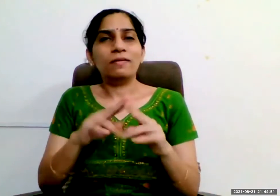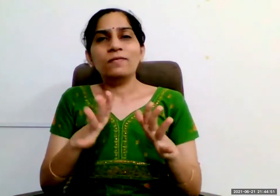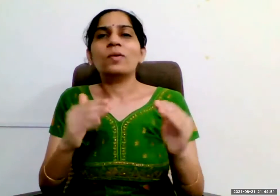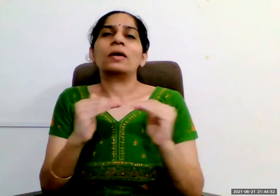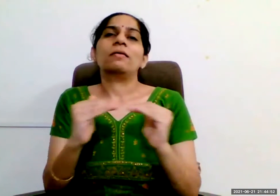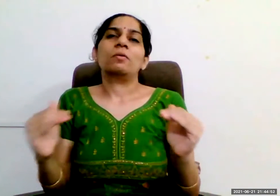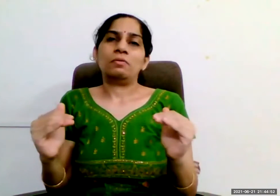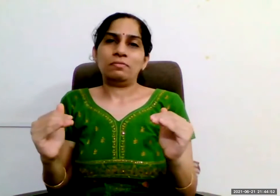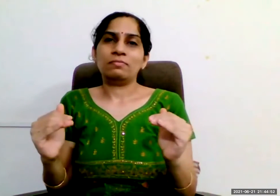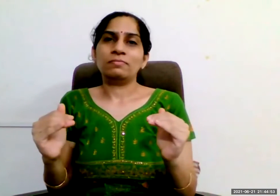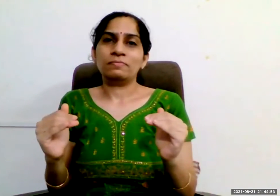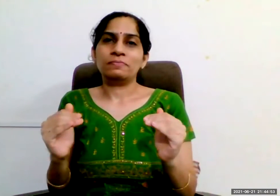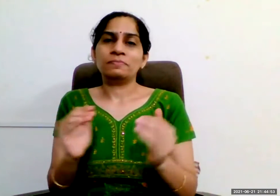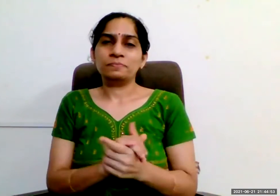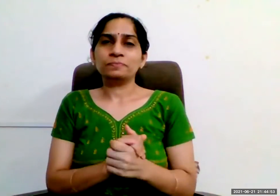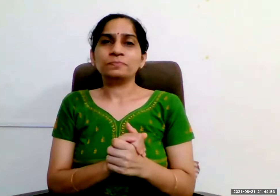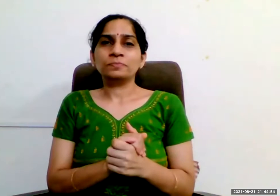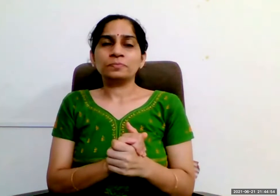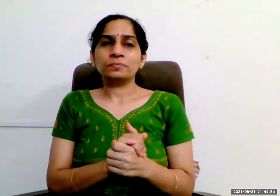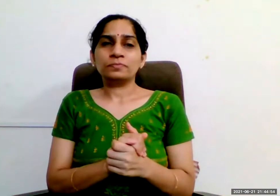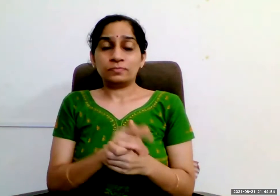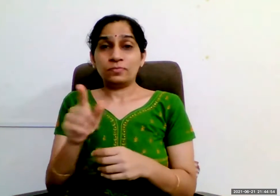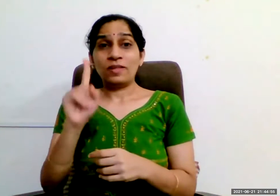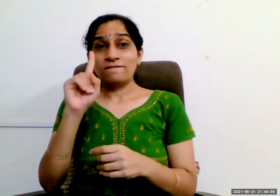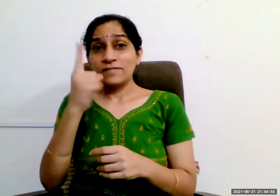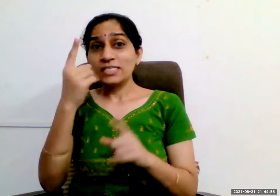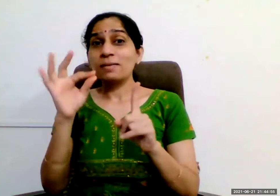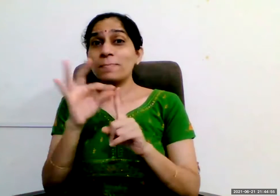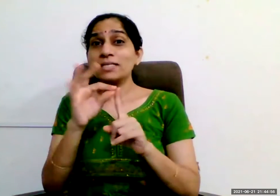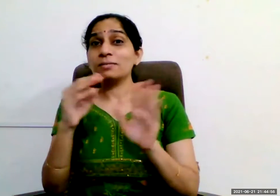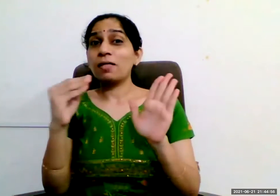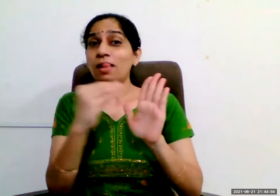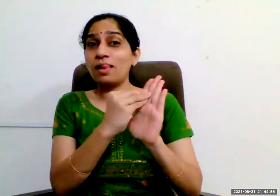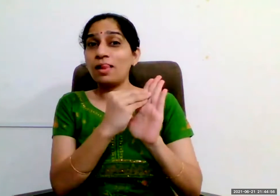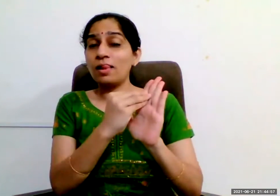So the first principle, regulative principle, is that no meat eating.